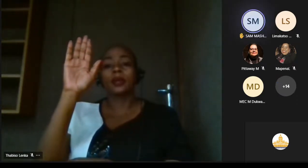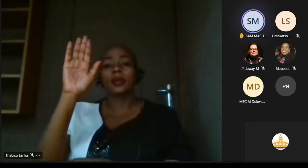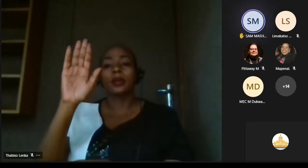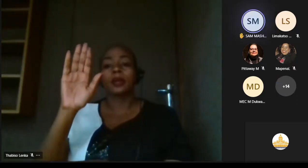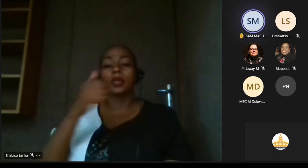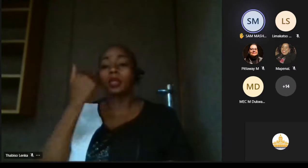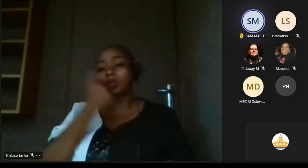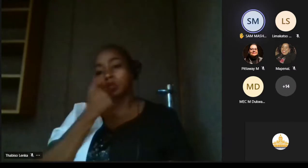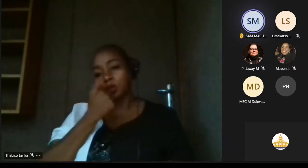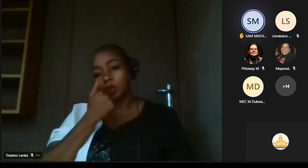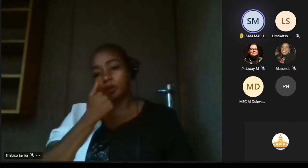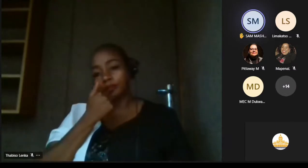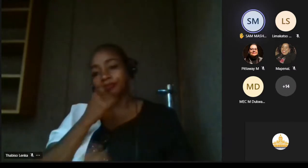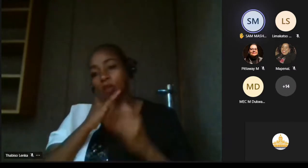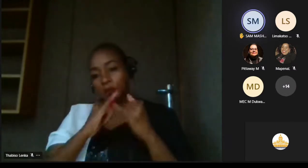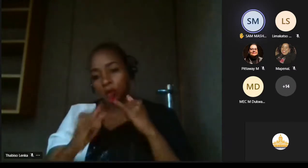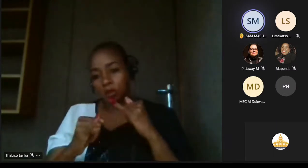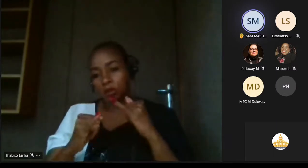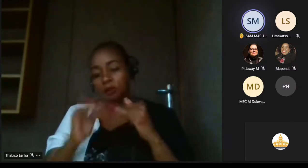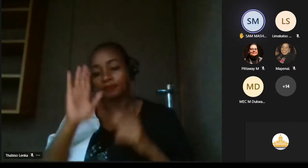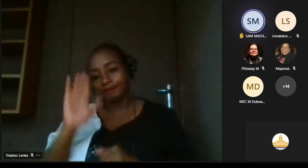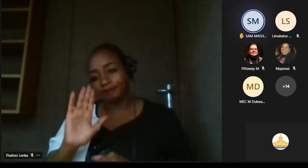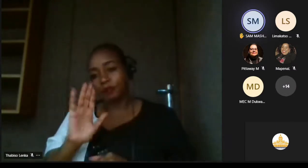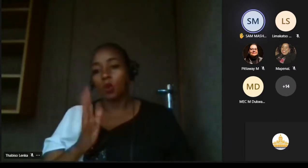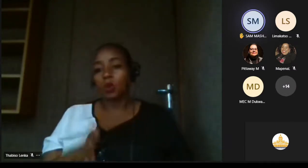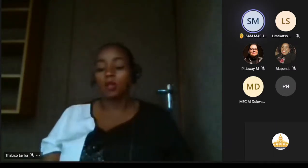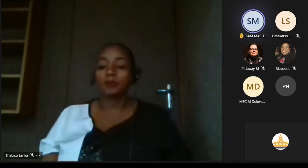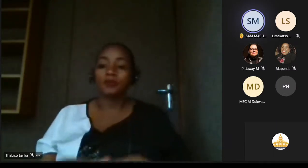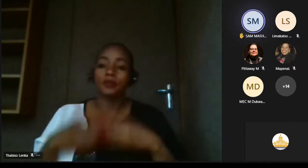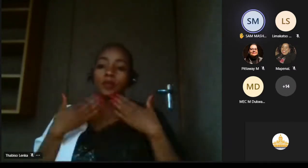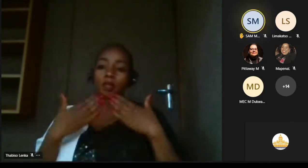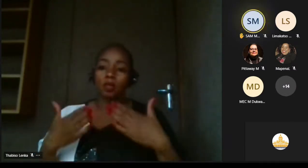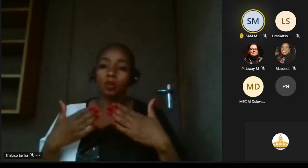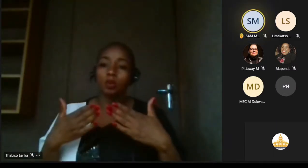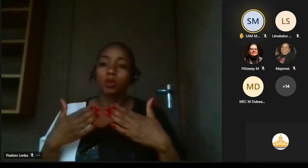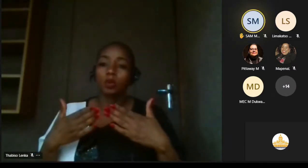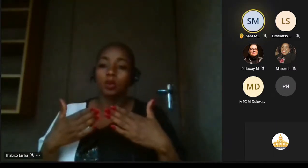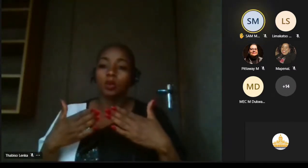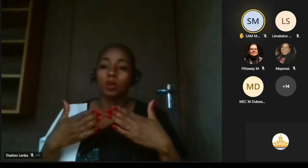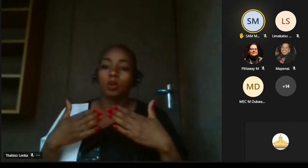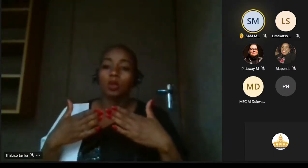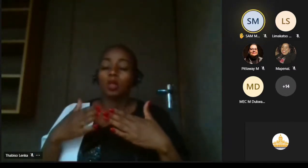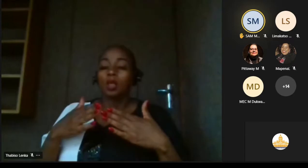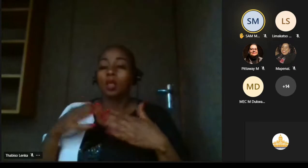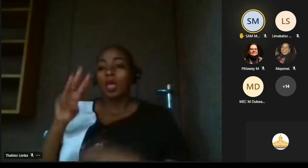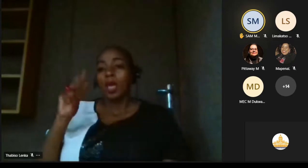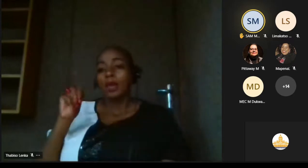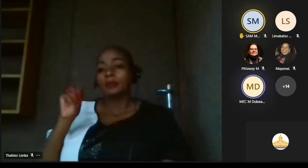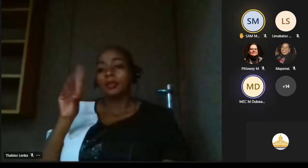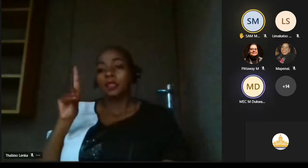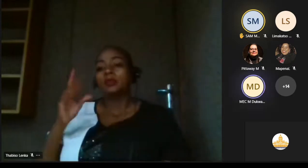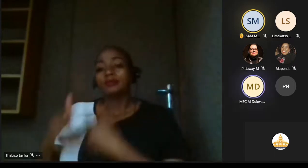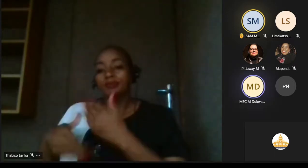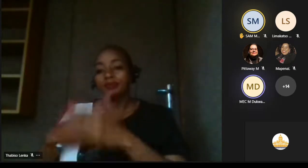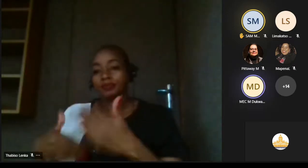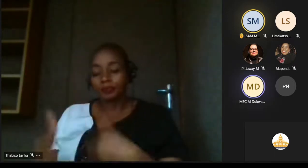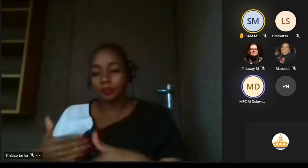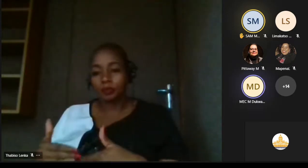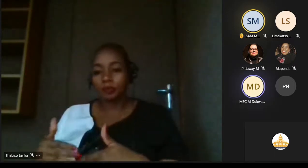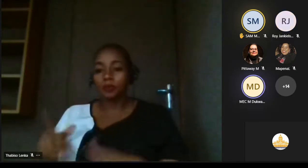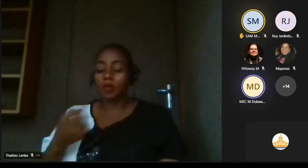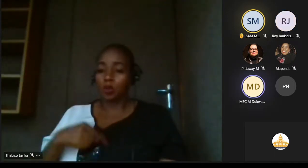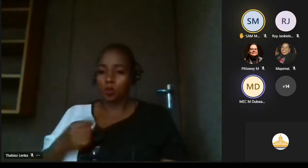Sorry, Speaker, it's by mistake, I'm lowering it. Okay. Honorable Dukwana, proceed. We must